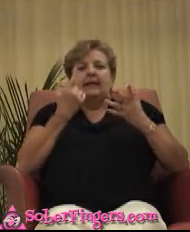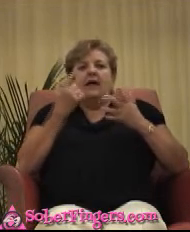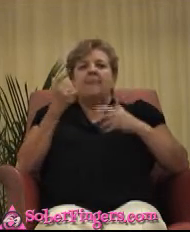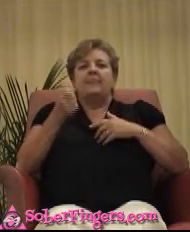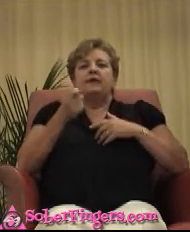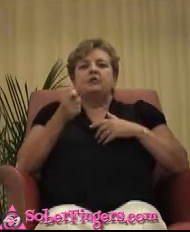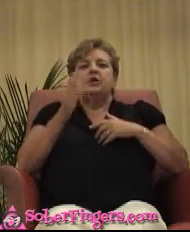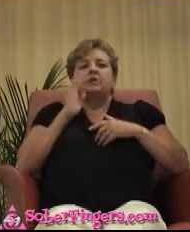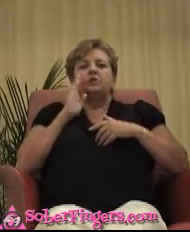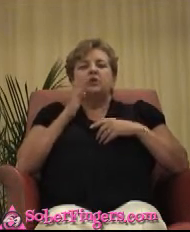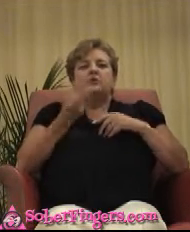up the ante.